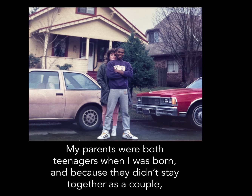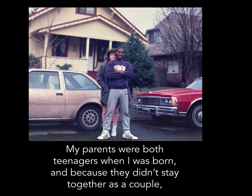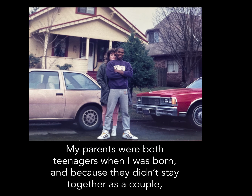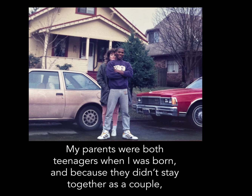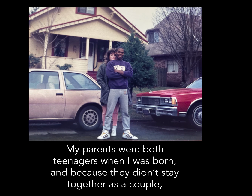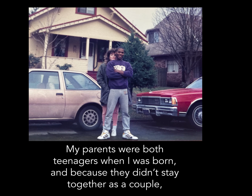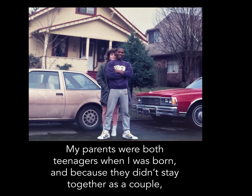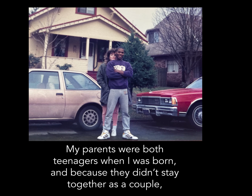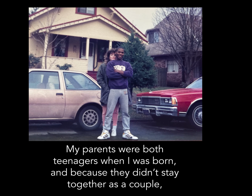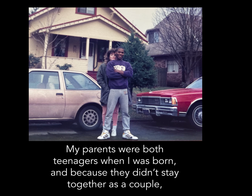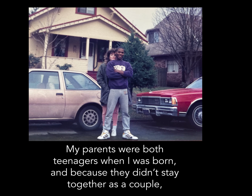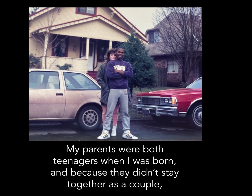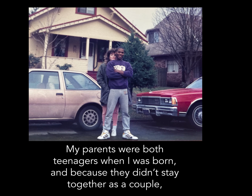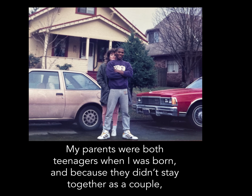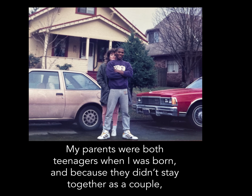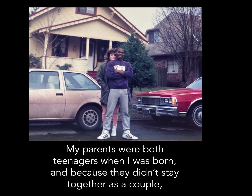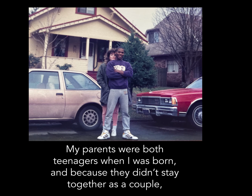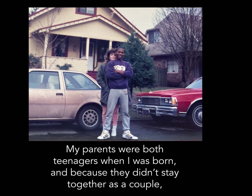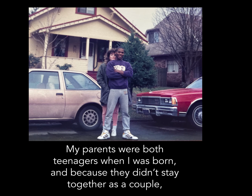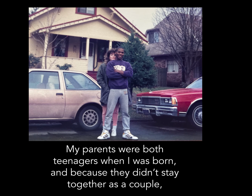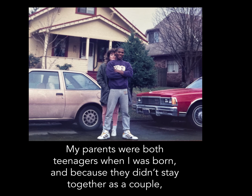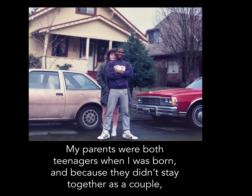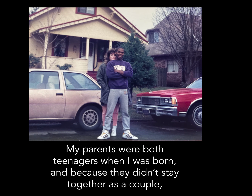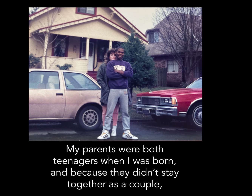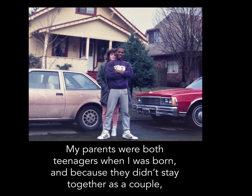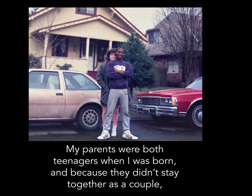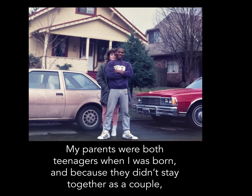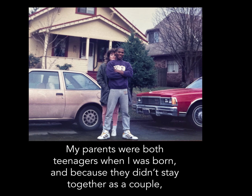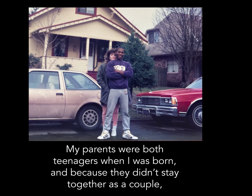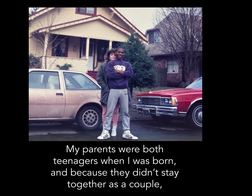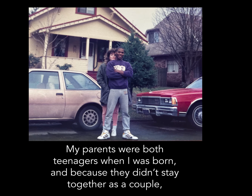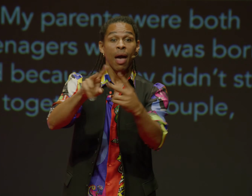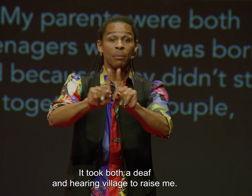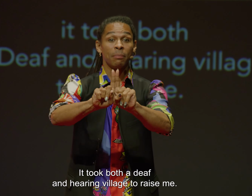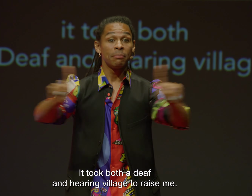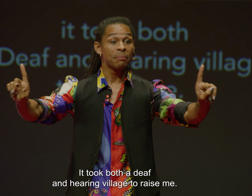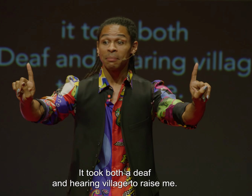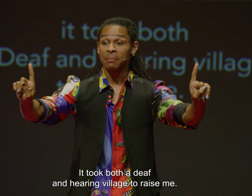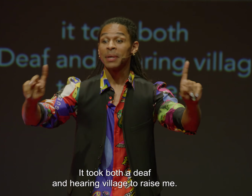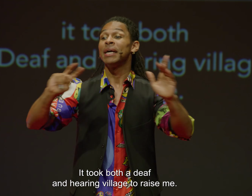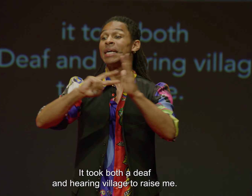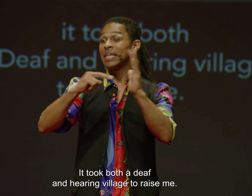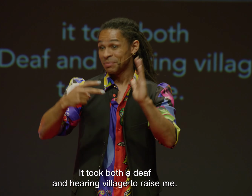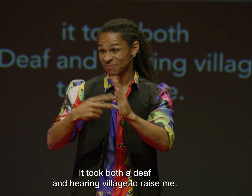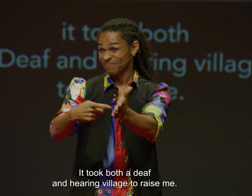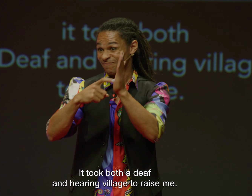both teenagers when I was born, and because they didn't stay together as a couple, it took both a deaf and